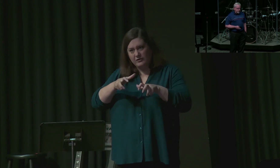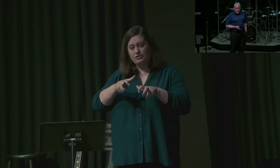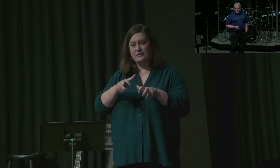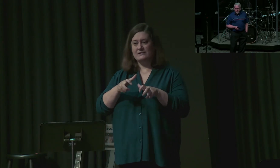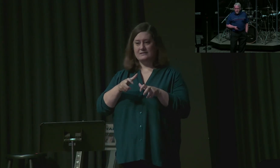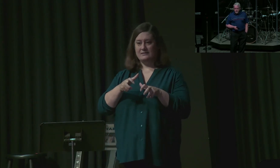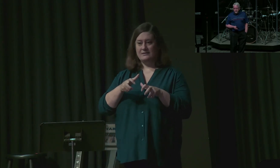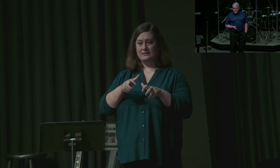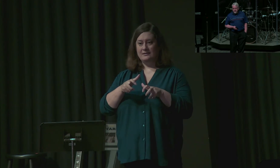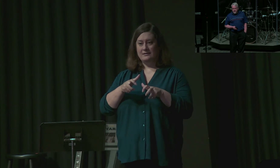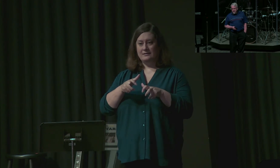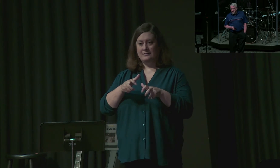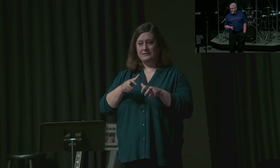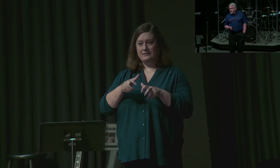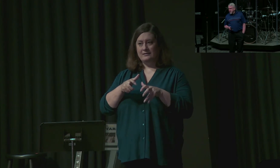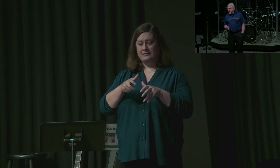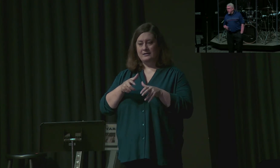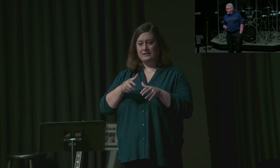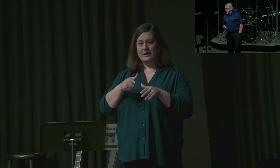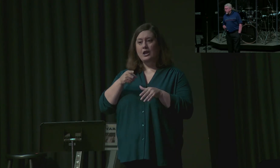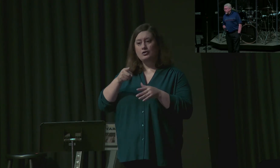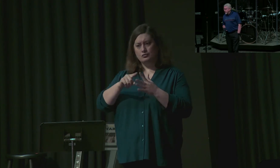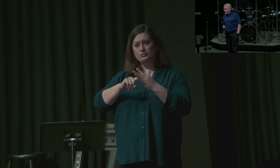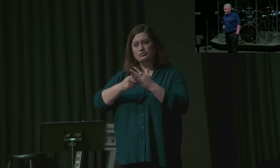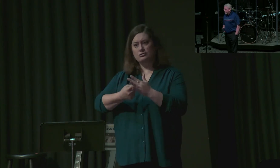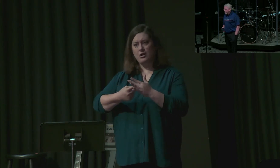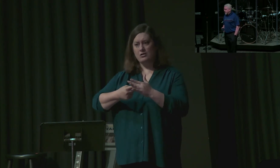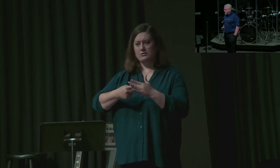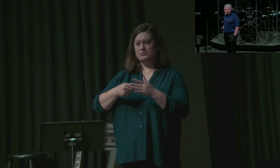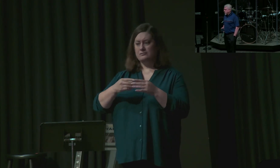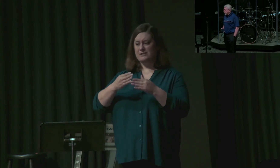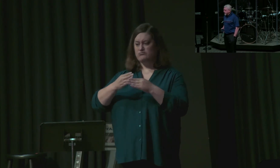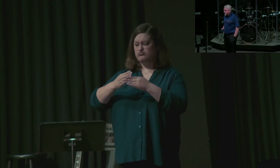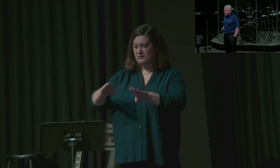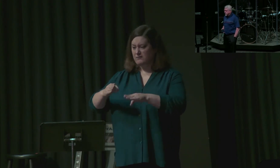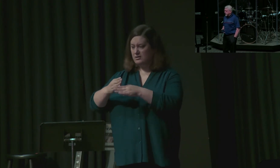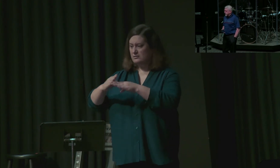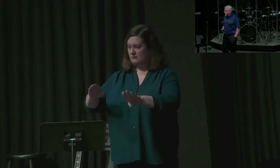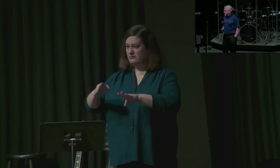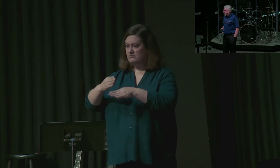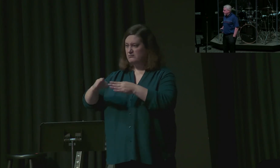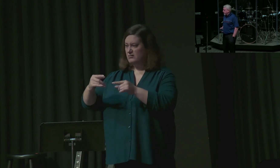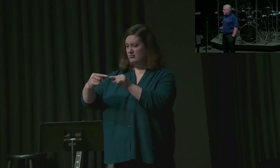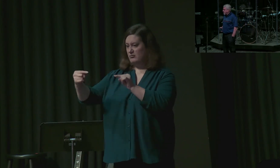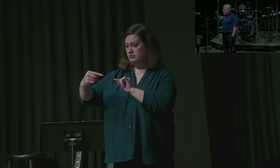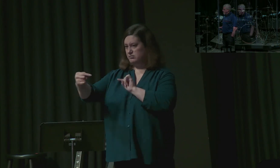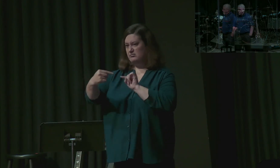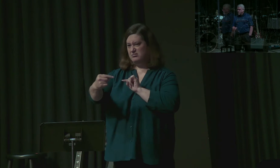fracturing and people distancing, and it becomes more difficult.